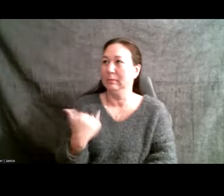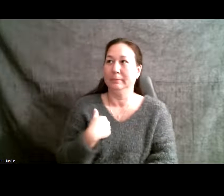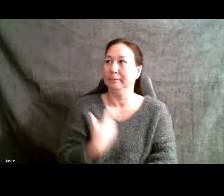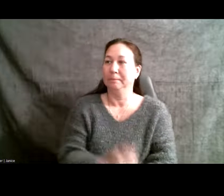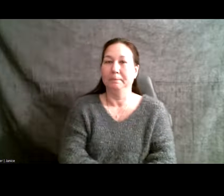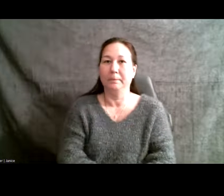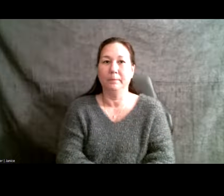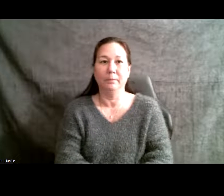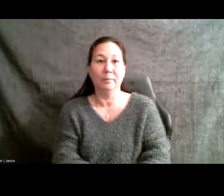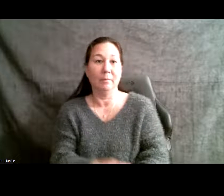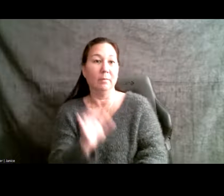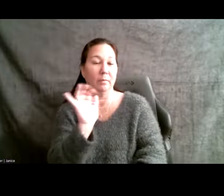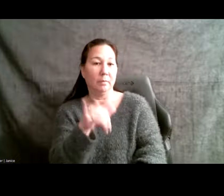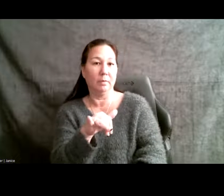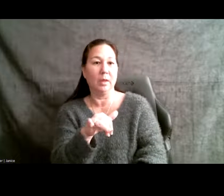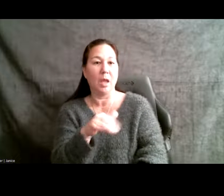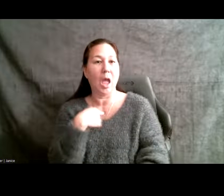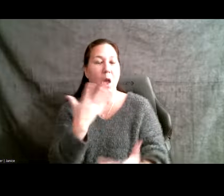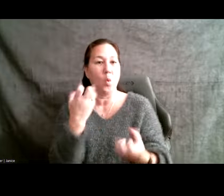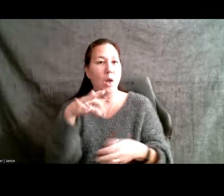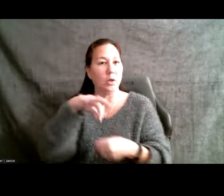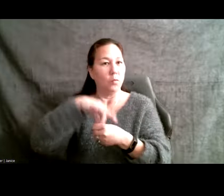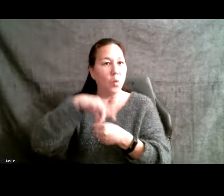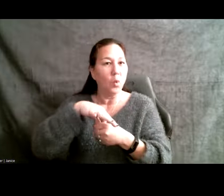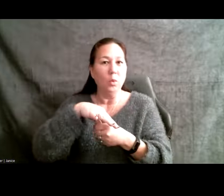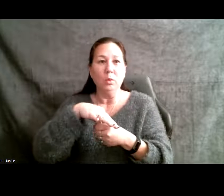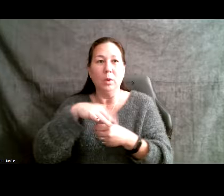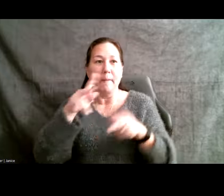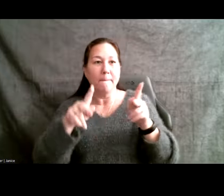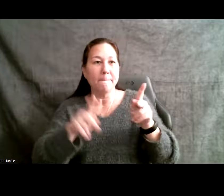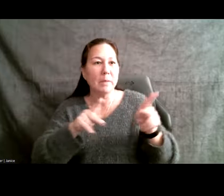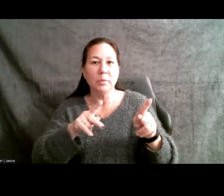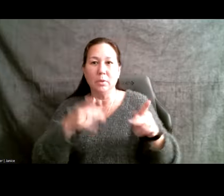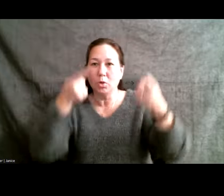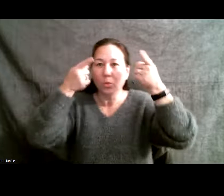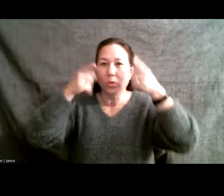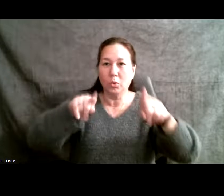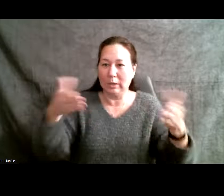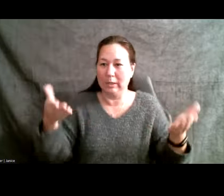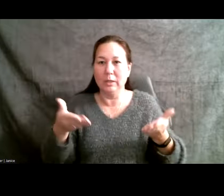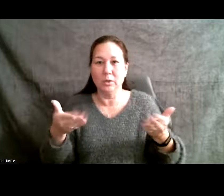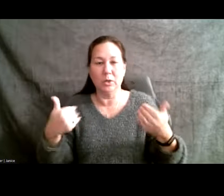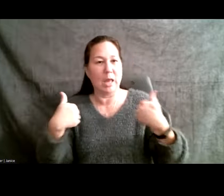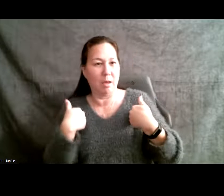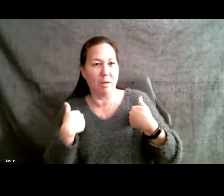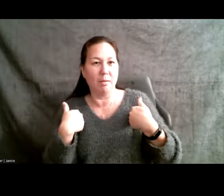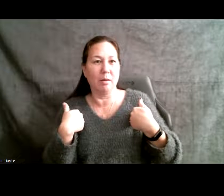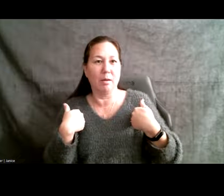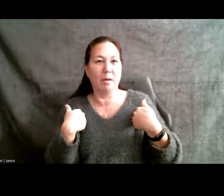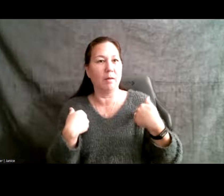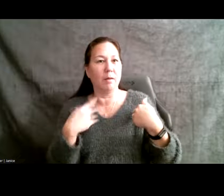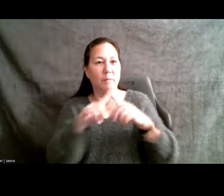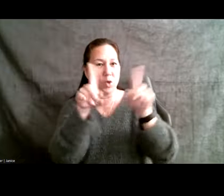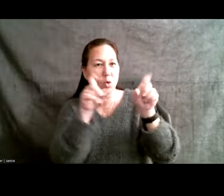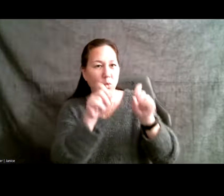If that's the case, I'd just like to take a vote that people are agreeing here to have the questions